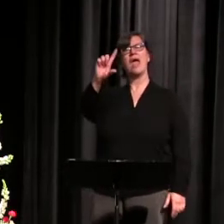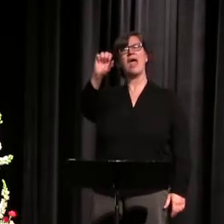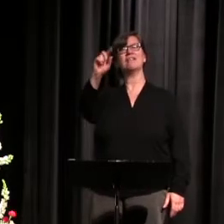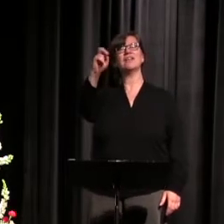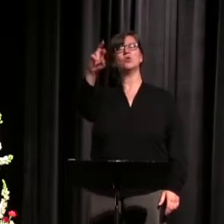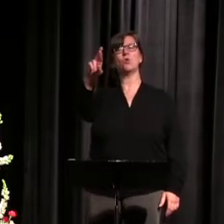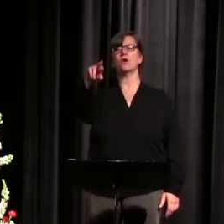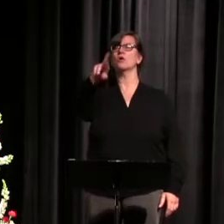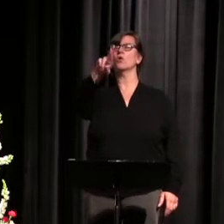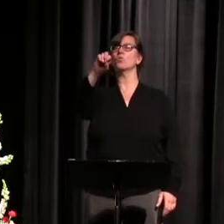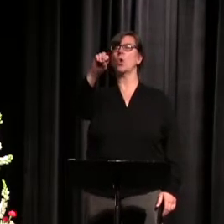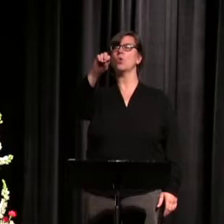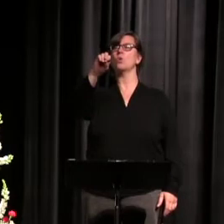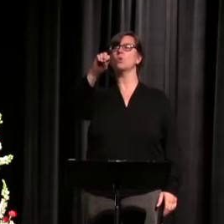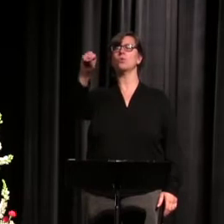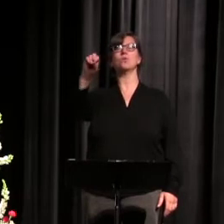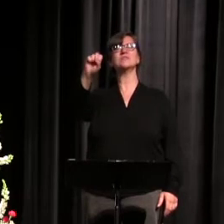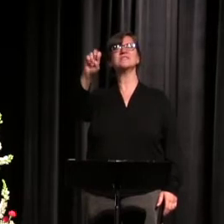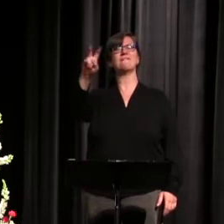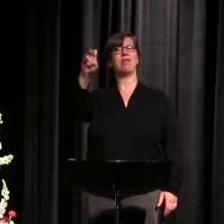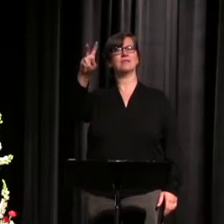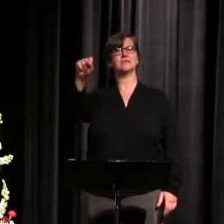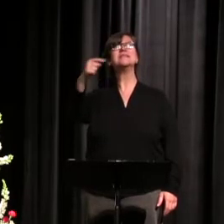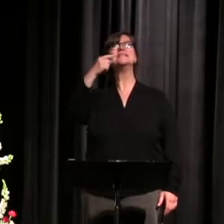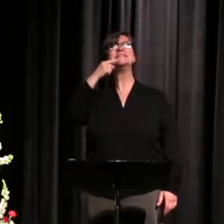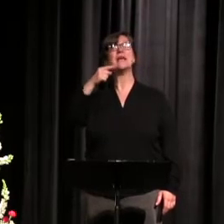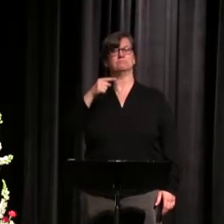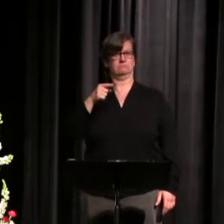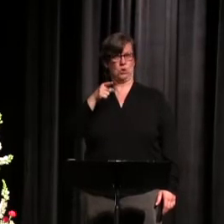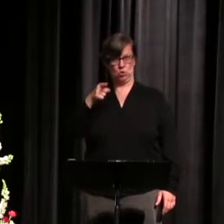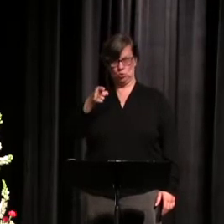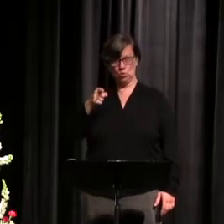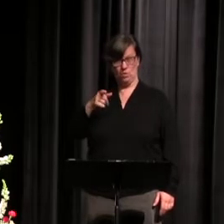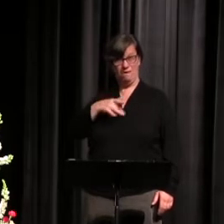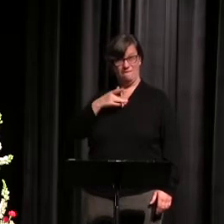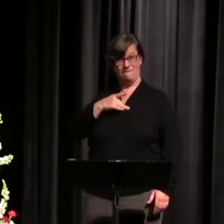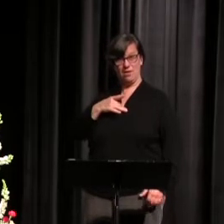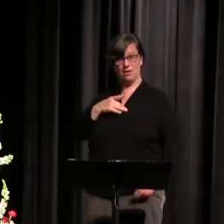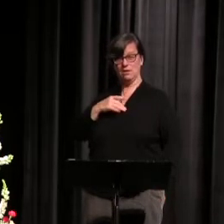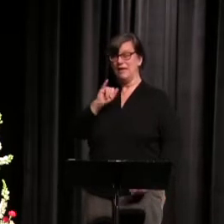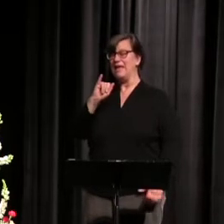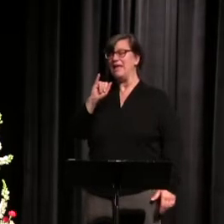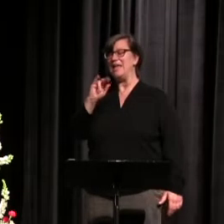"No one can make you feel inferior without your consent."